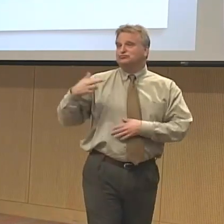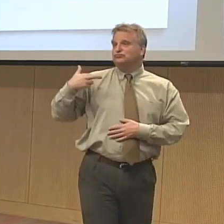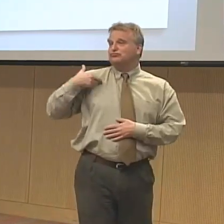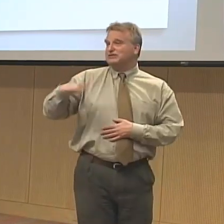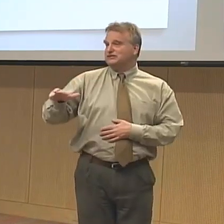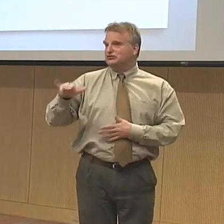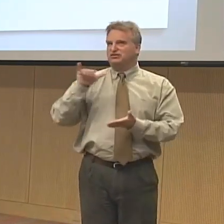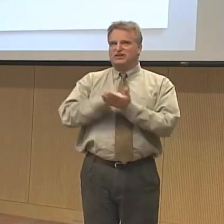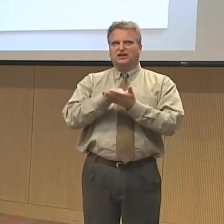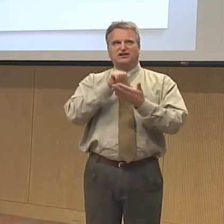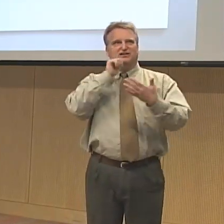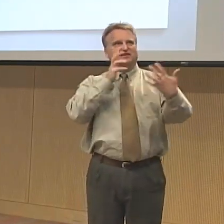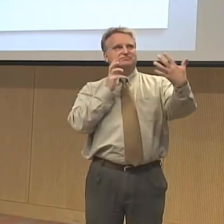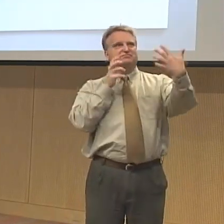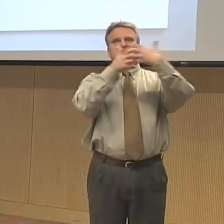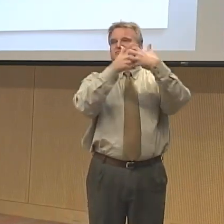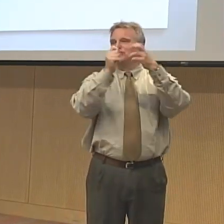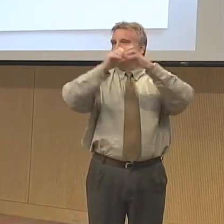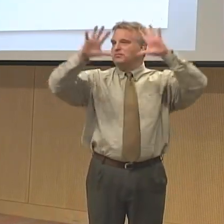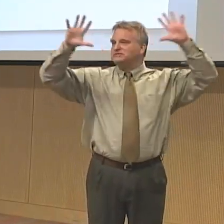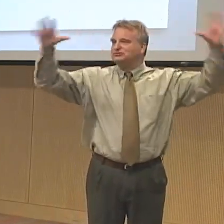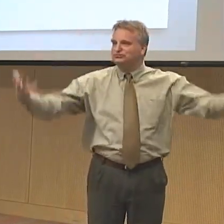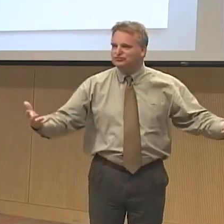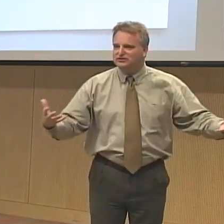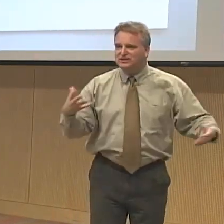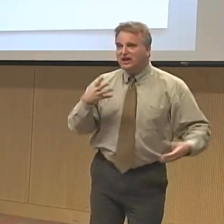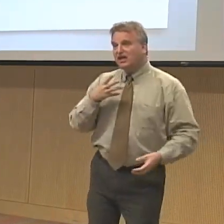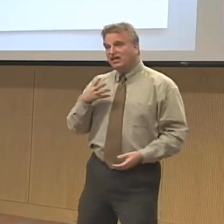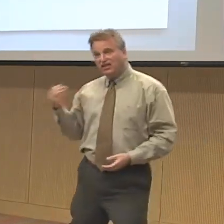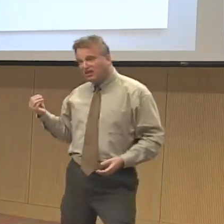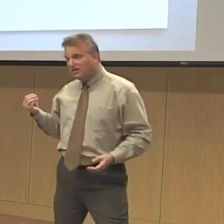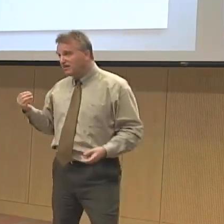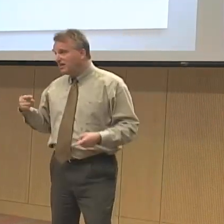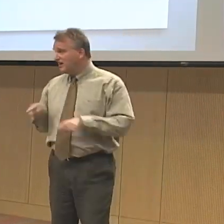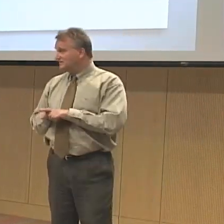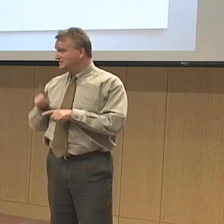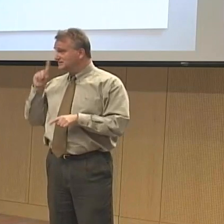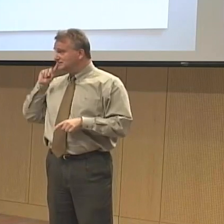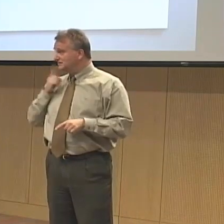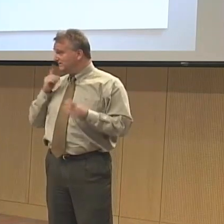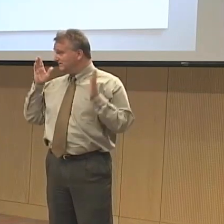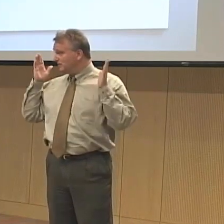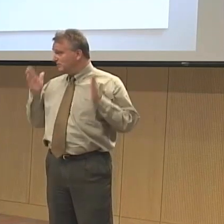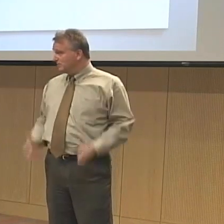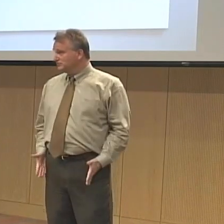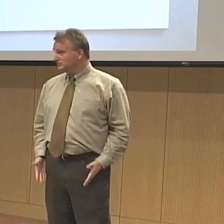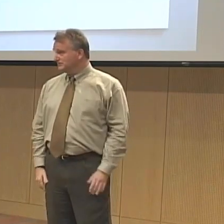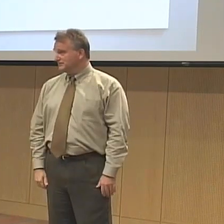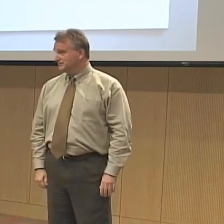member of a religious community, trying to fit within the broader context of the community. So for a deaf